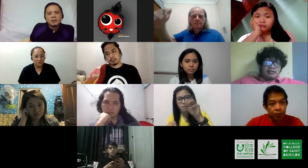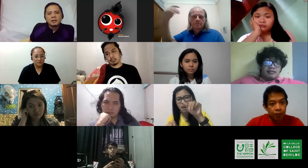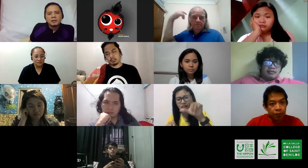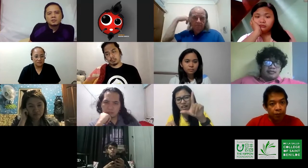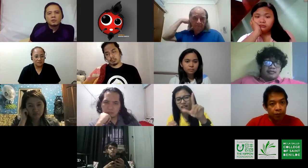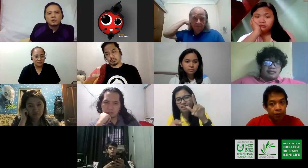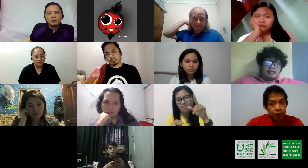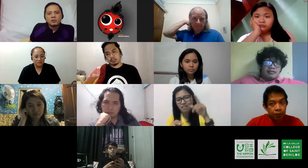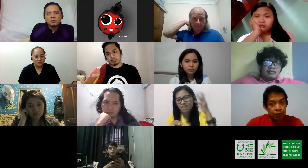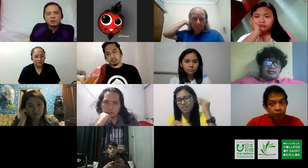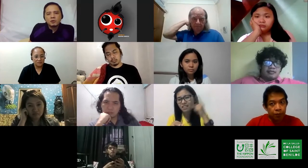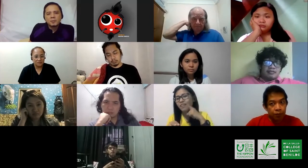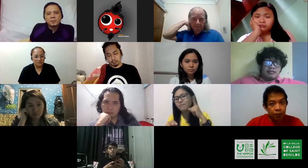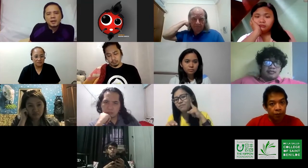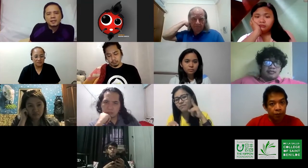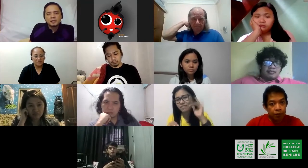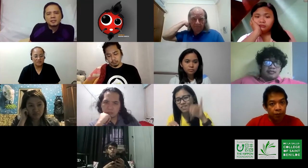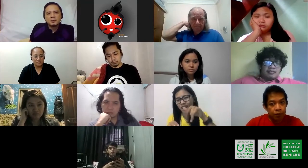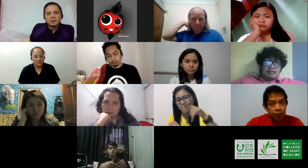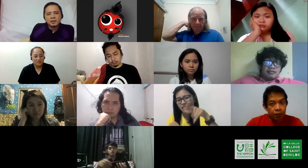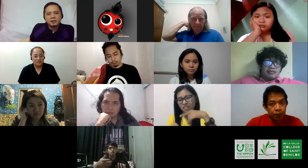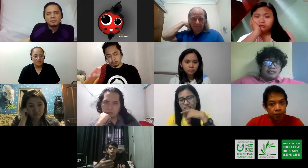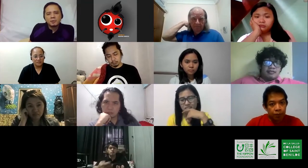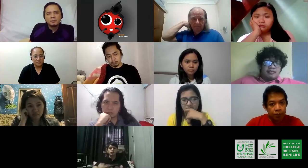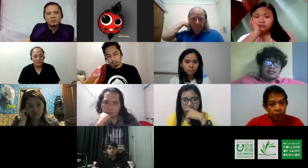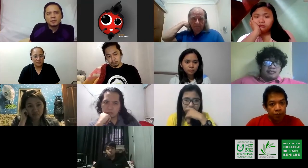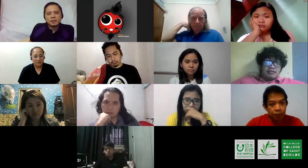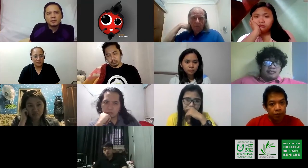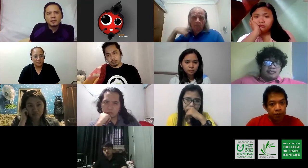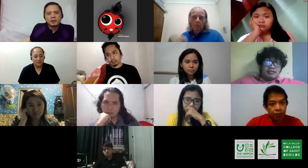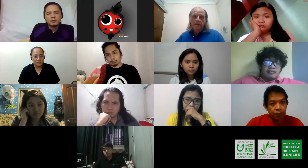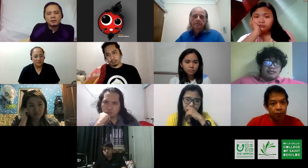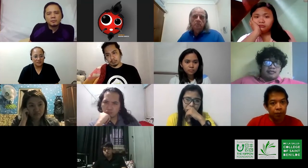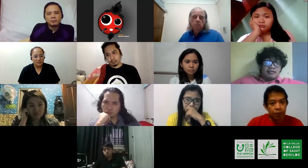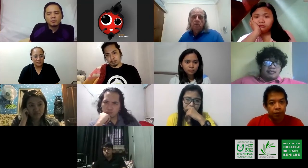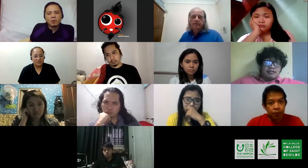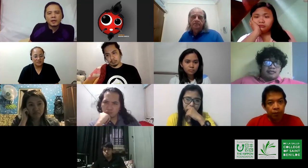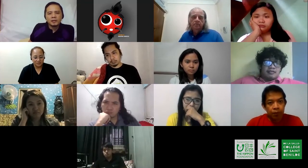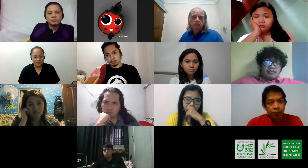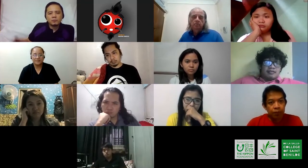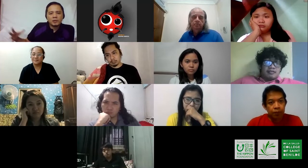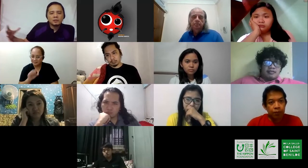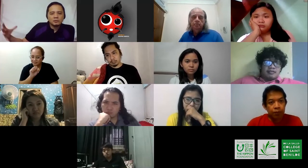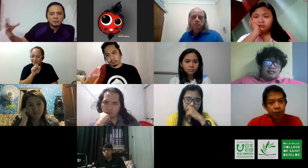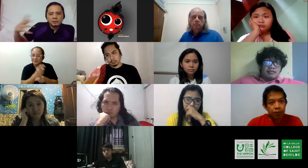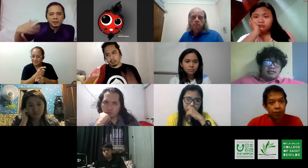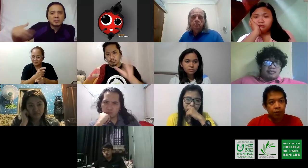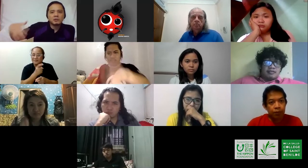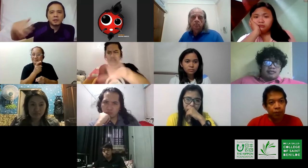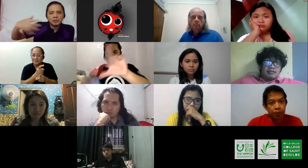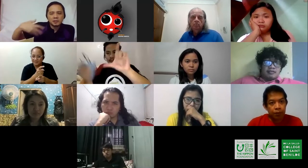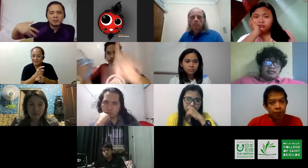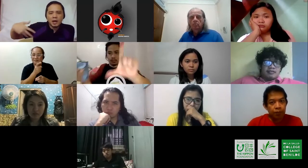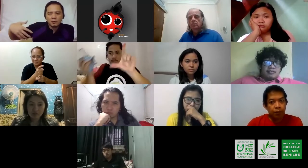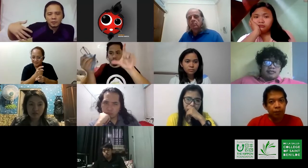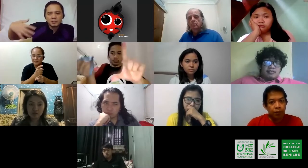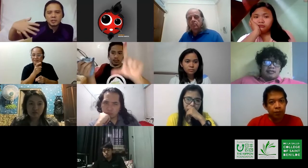So there is no separate identity with the hearing people. They're Right, right. one integrate with each other in